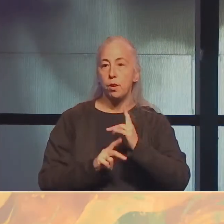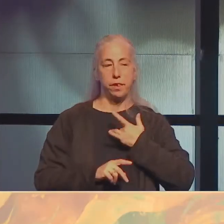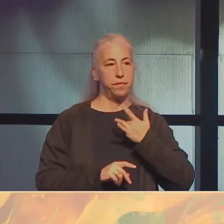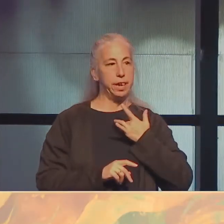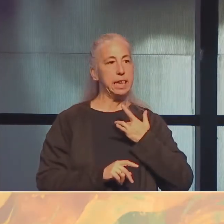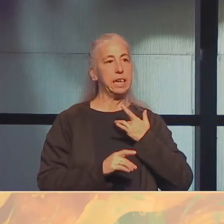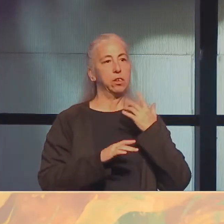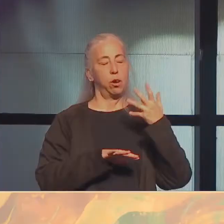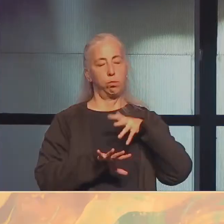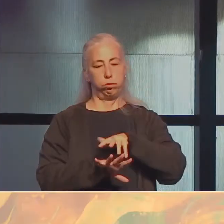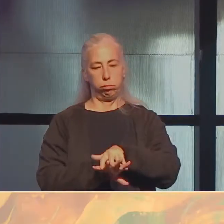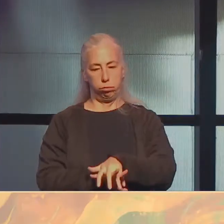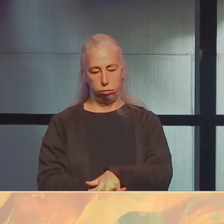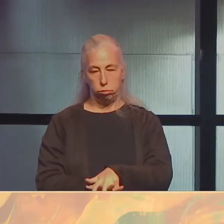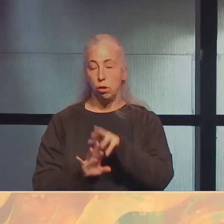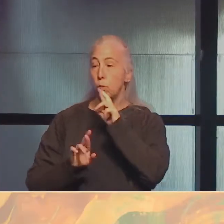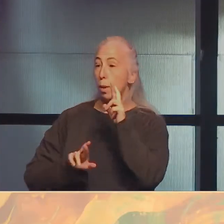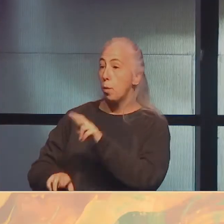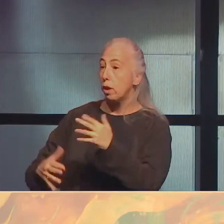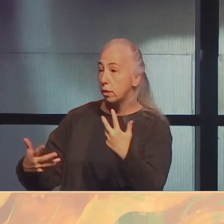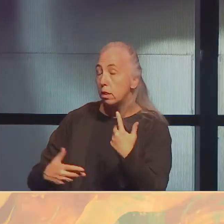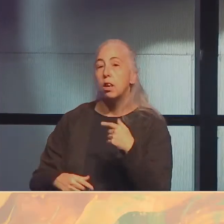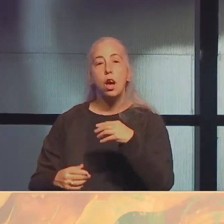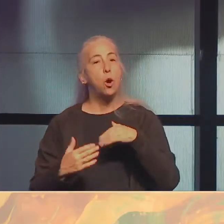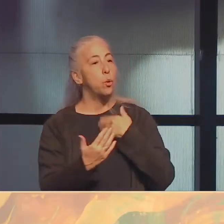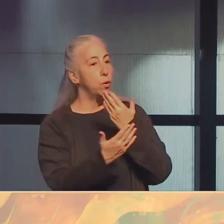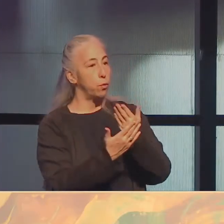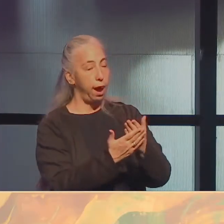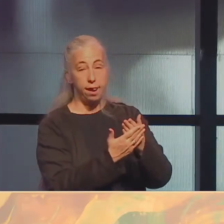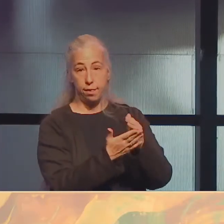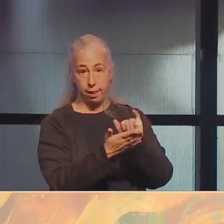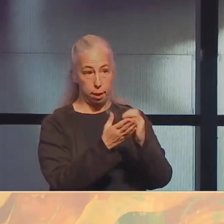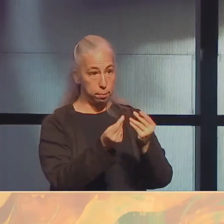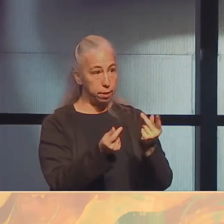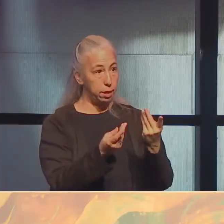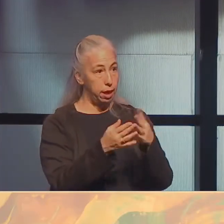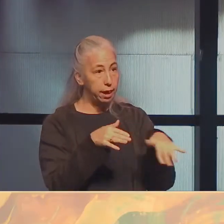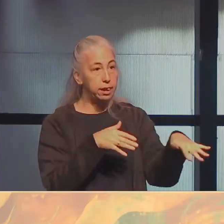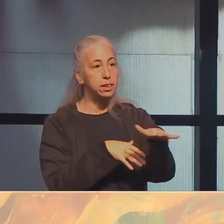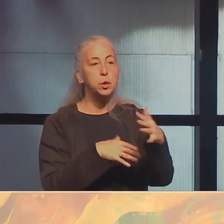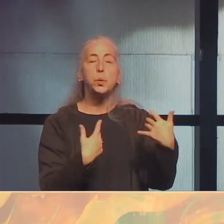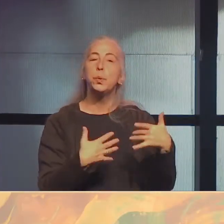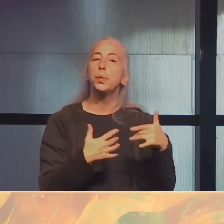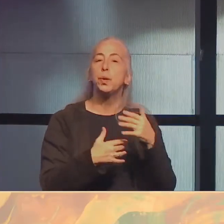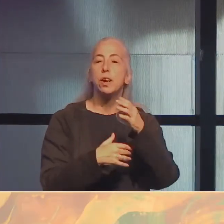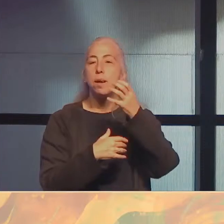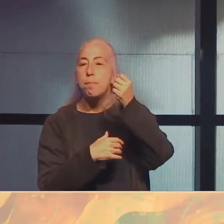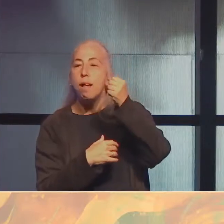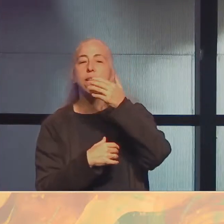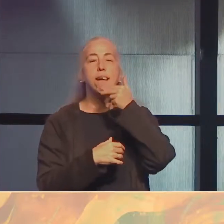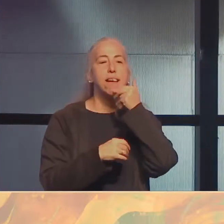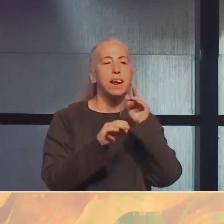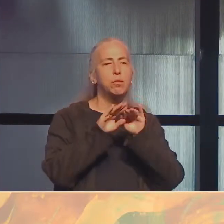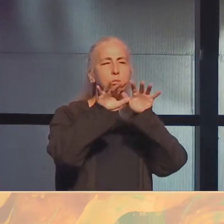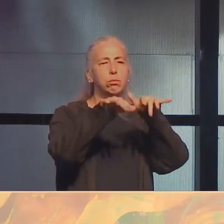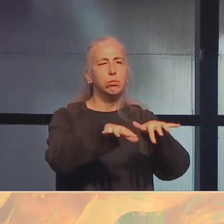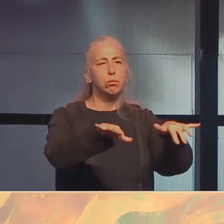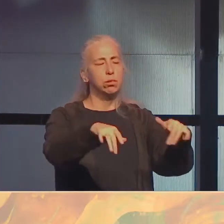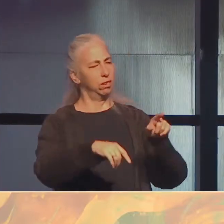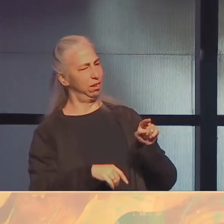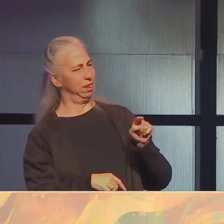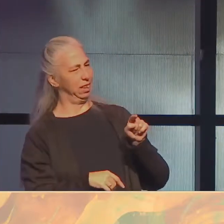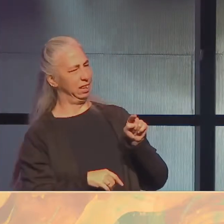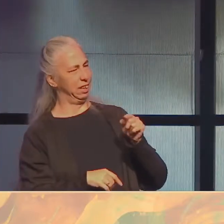report back. This is what they say. We came to the land to which you sent us. It flows with milk and honey, which I never thought was a good thing, quite honestly. I was like, that